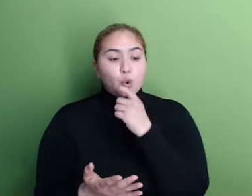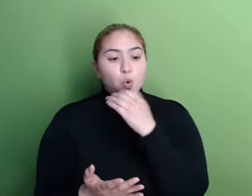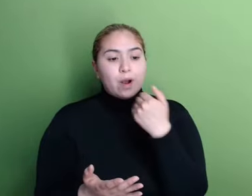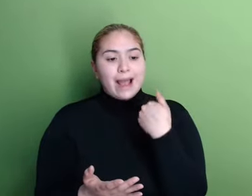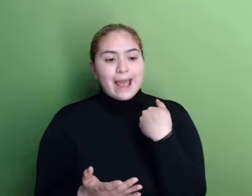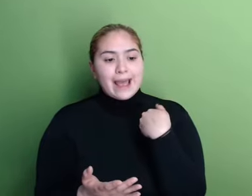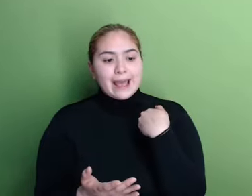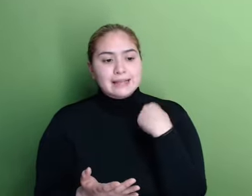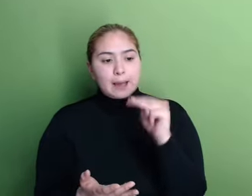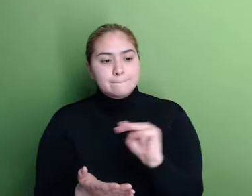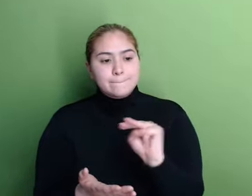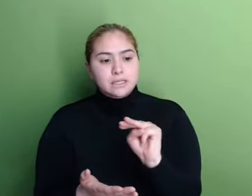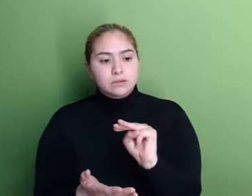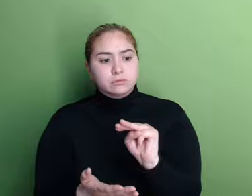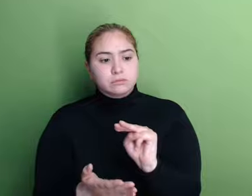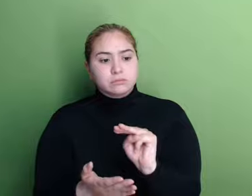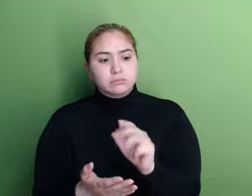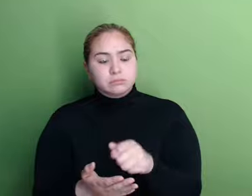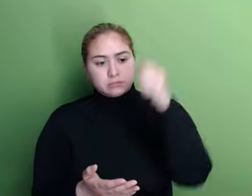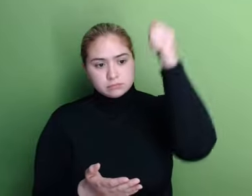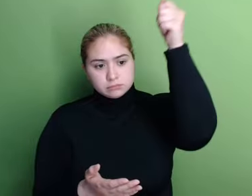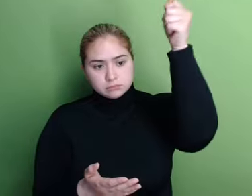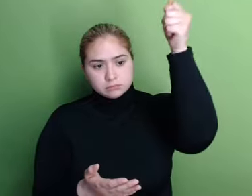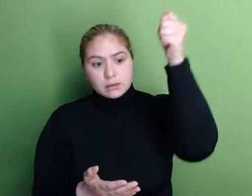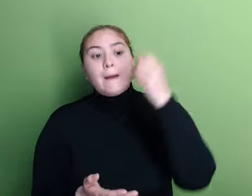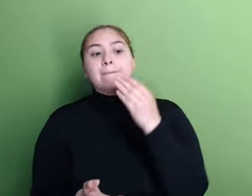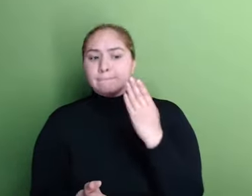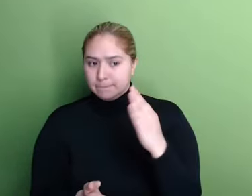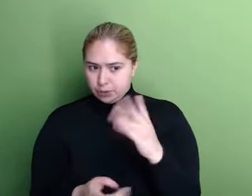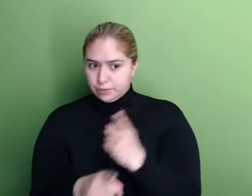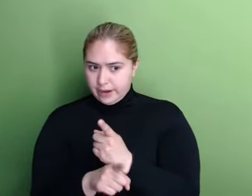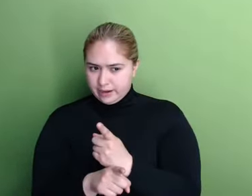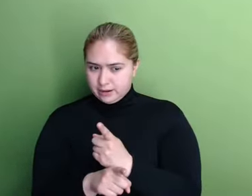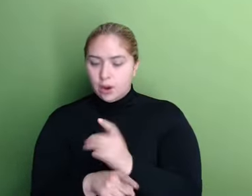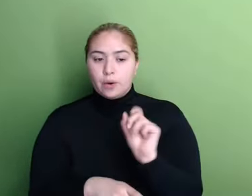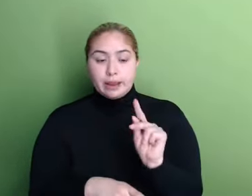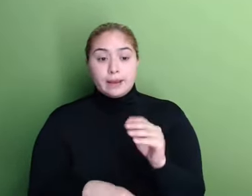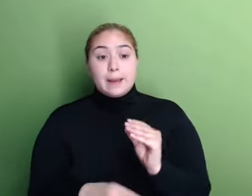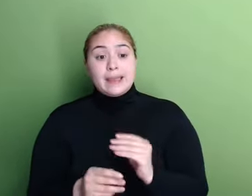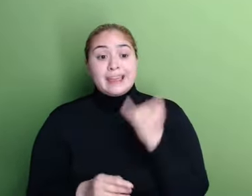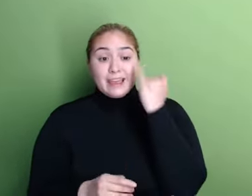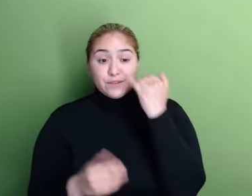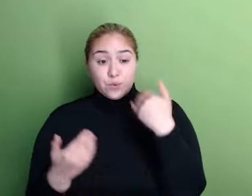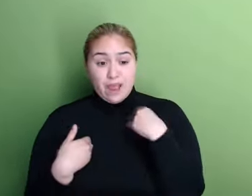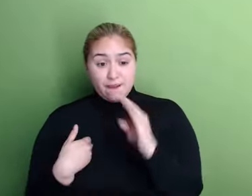your mesoderm. What color was the mesoderm? It was blue, I believe. Hold up the mesoderm if you have mesoderm. Okay?